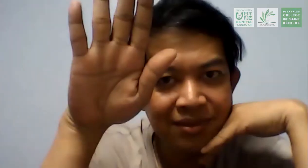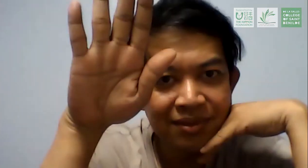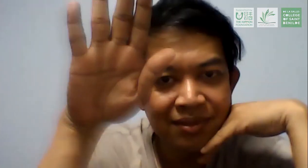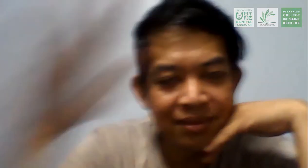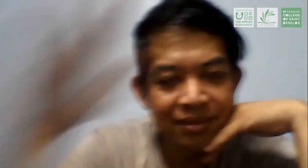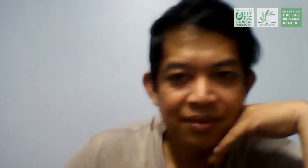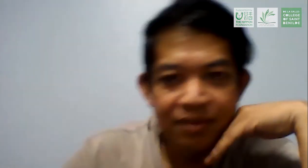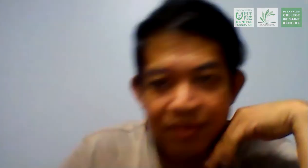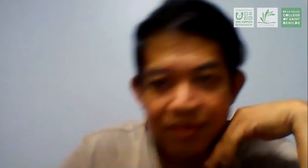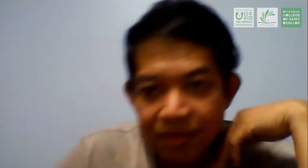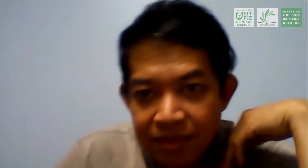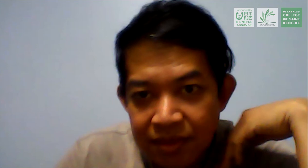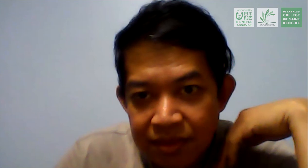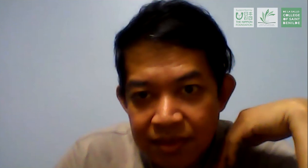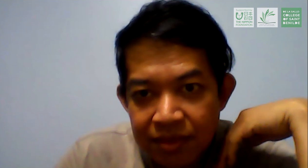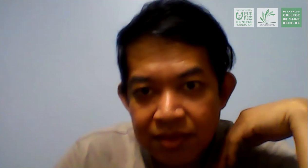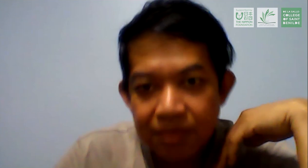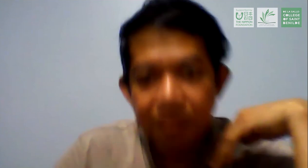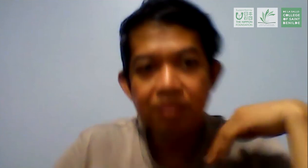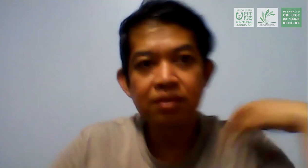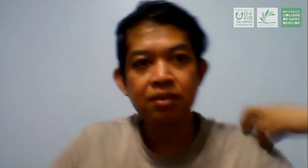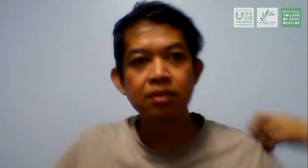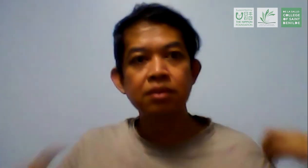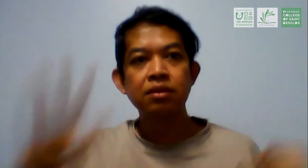sorry, we'll go to Ray first.